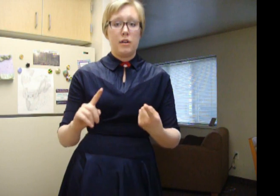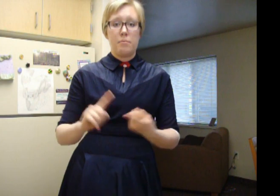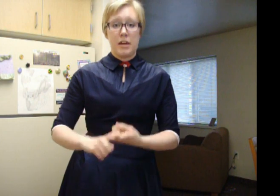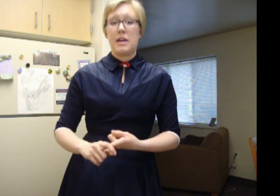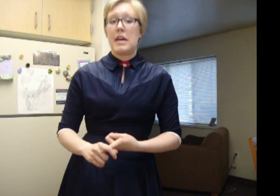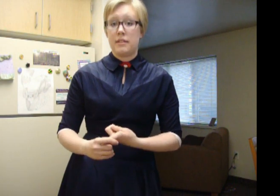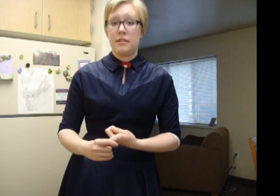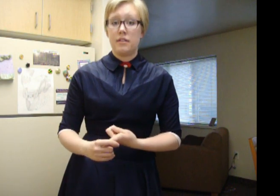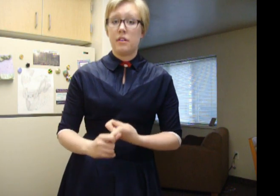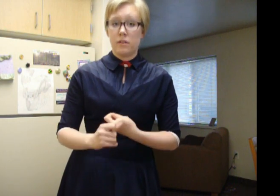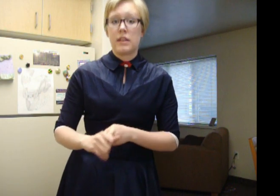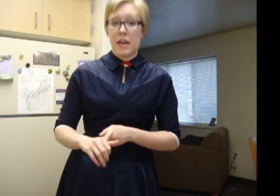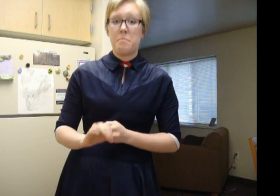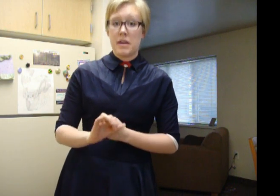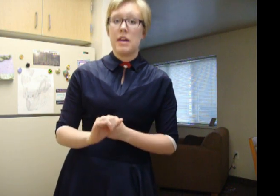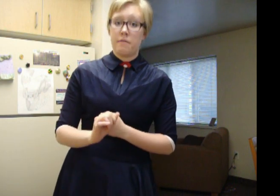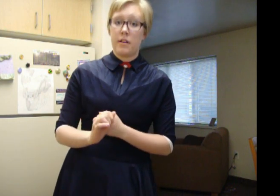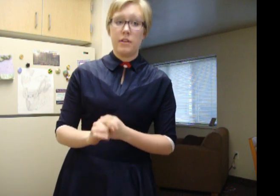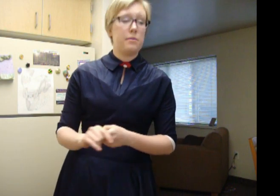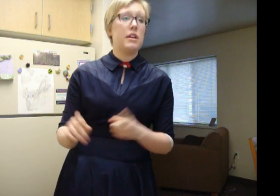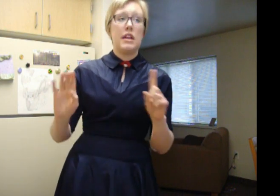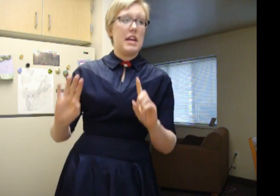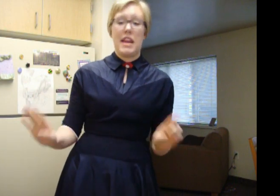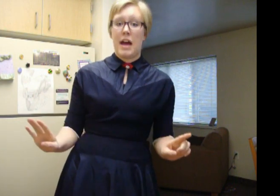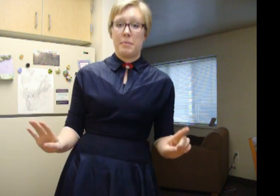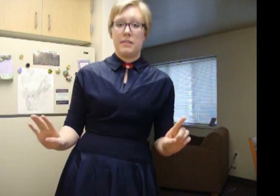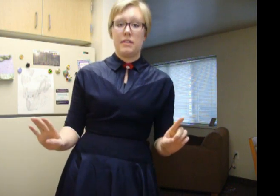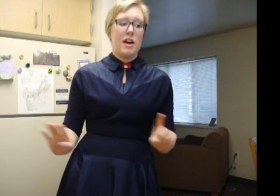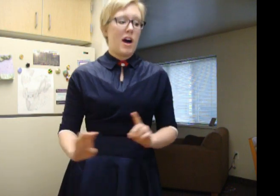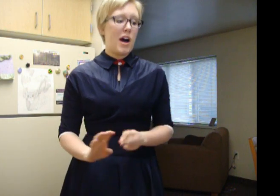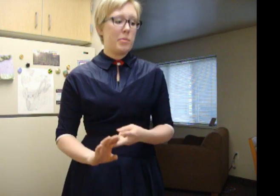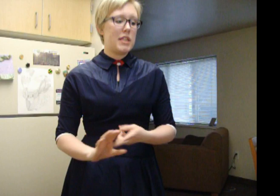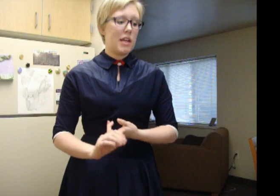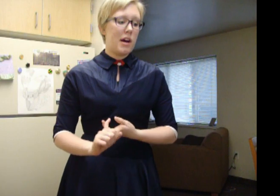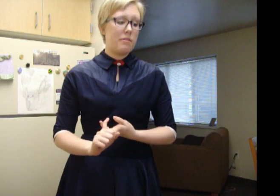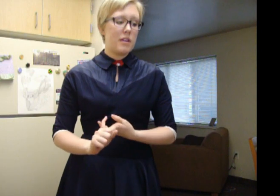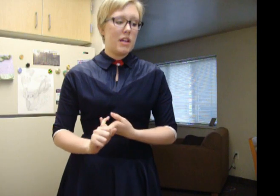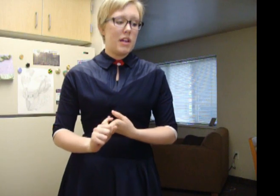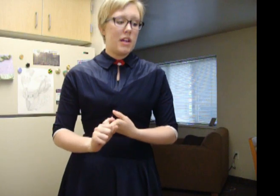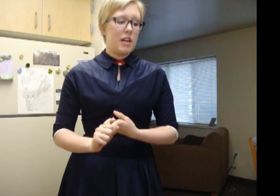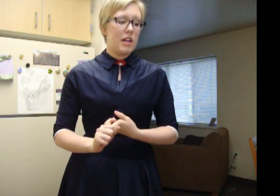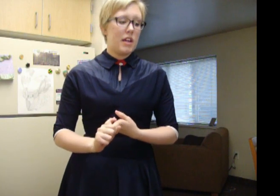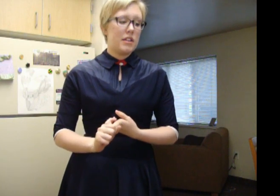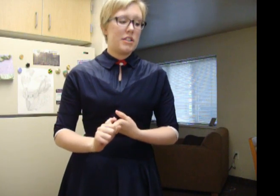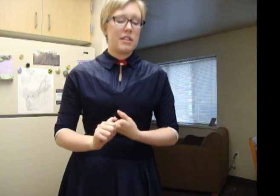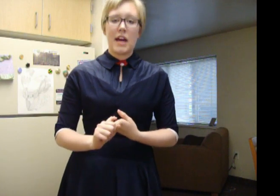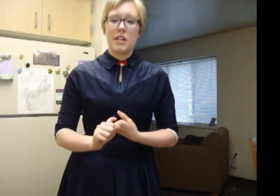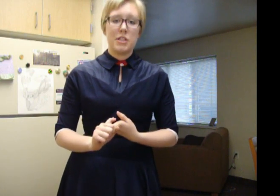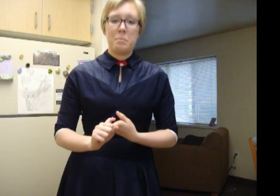by the way, yes, girls can be in the friend zone. It happens. Second off, she's kind of just